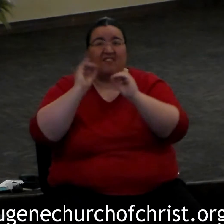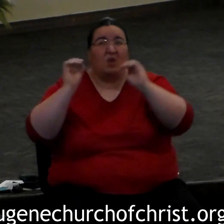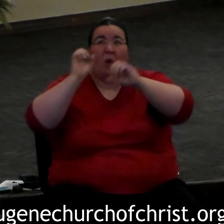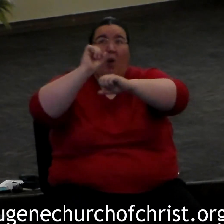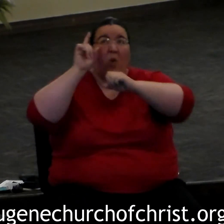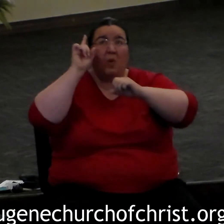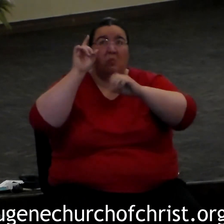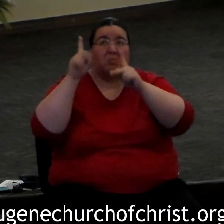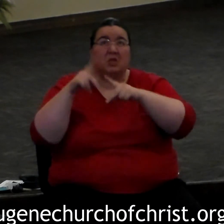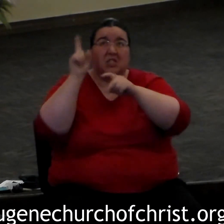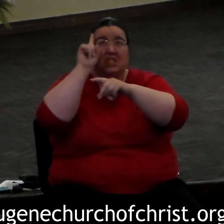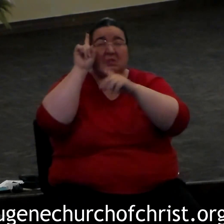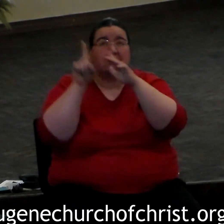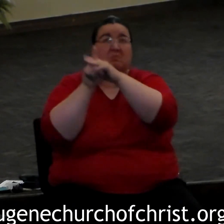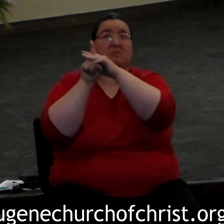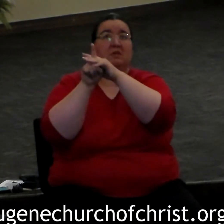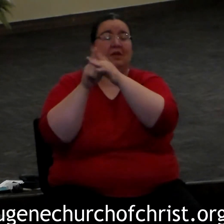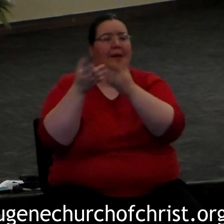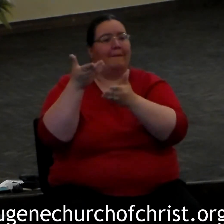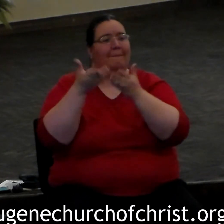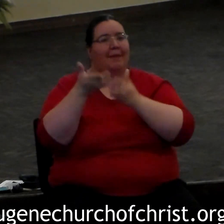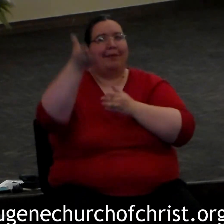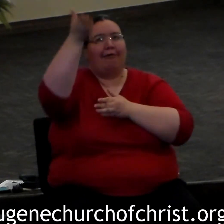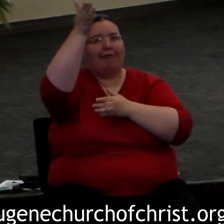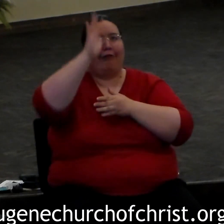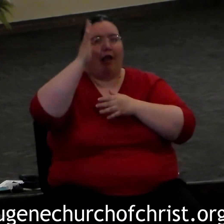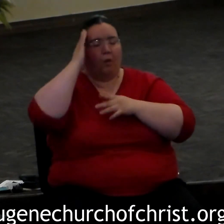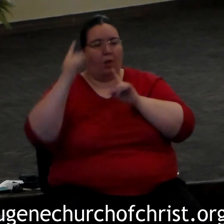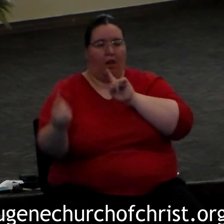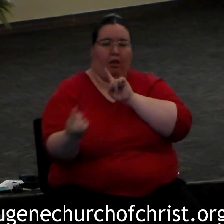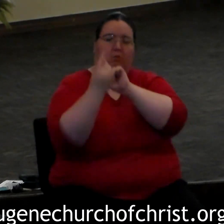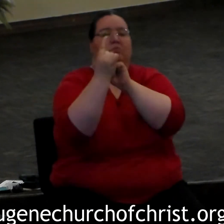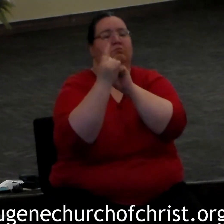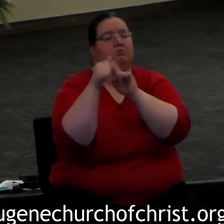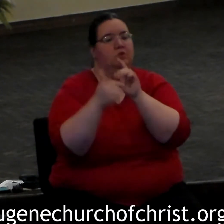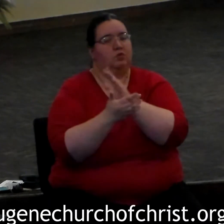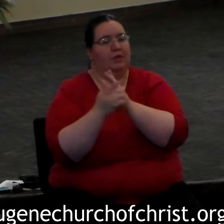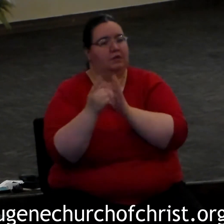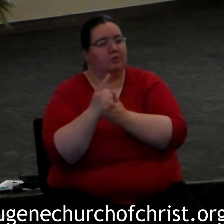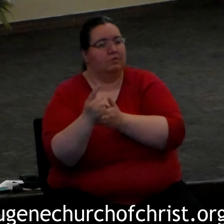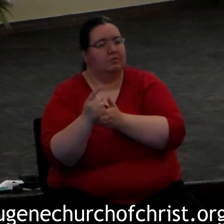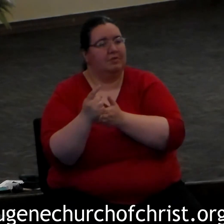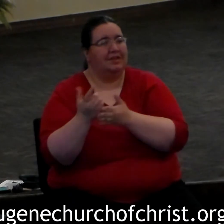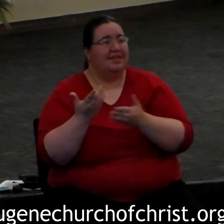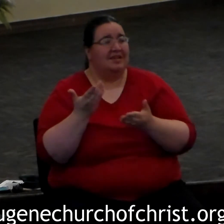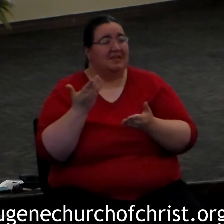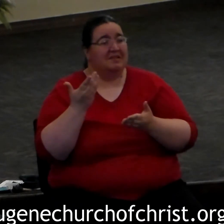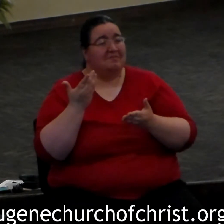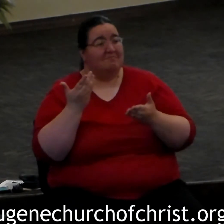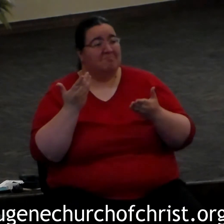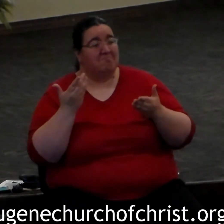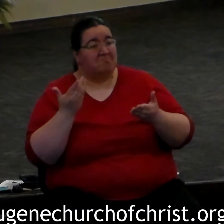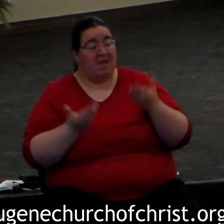someone that you've not thought about before. Maybe it's someone that's in your daily life that you don't give a lot of thought to, or maybe it's someone you meet for the first